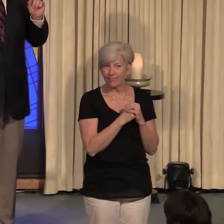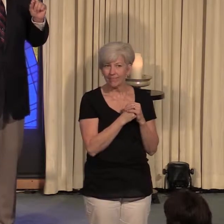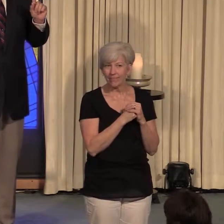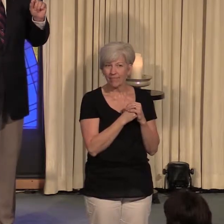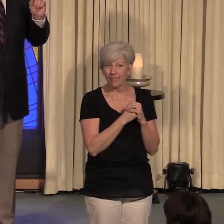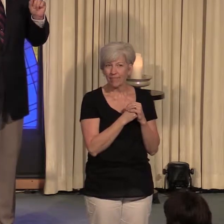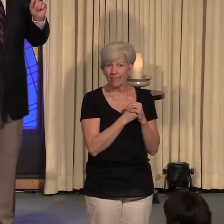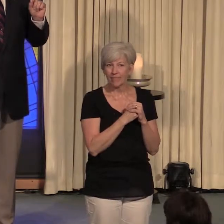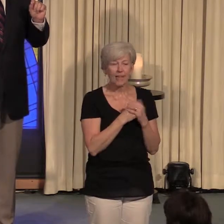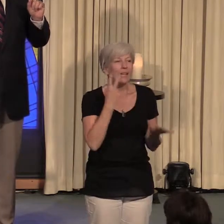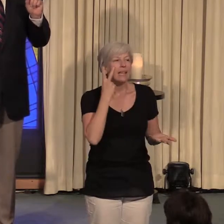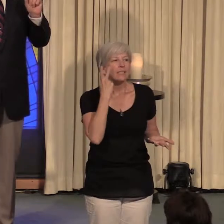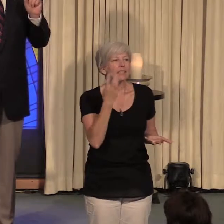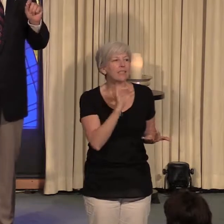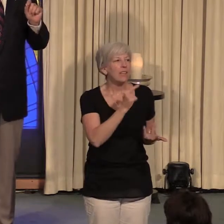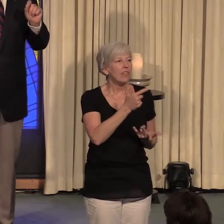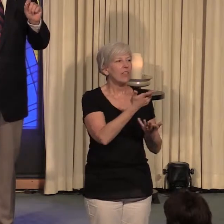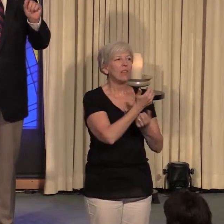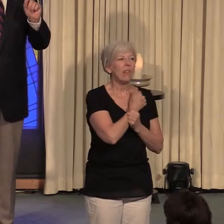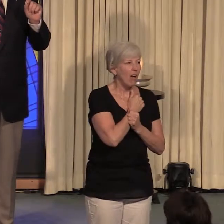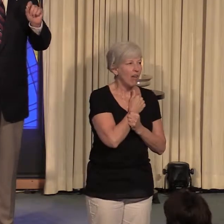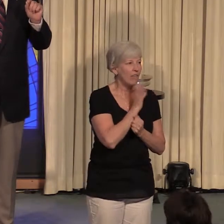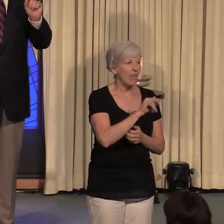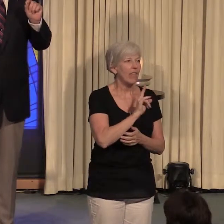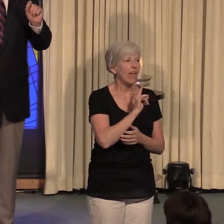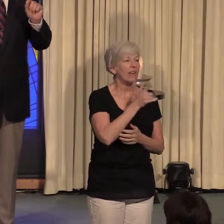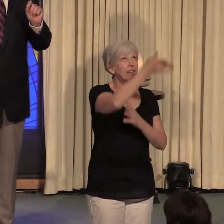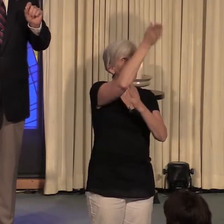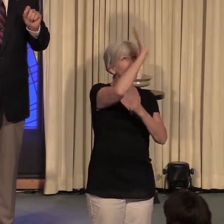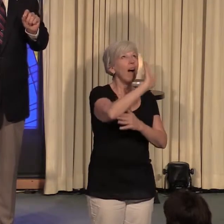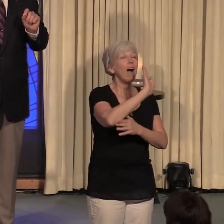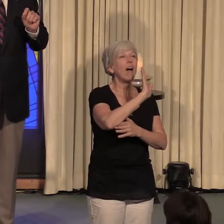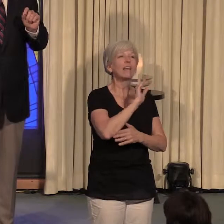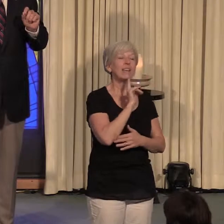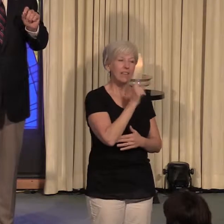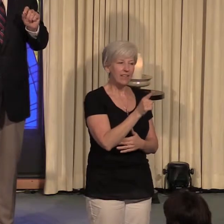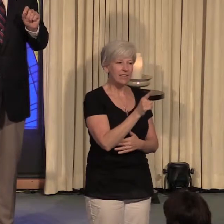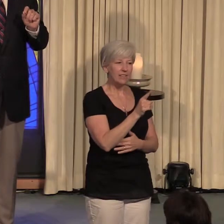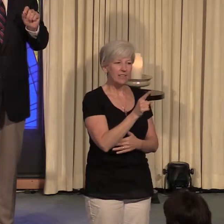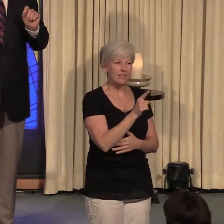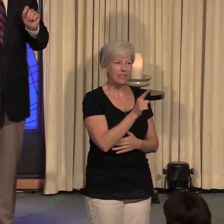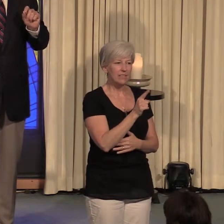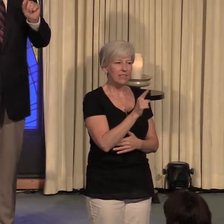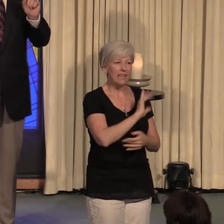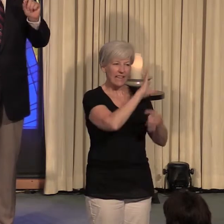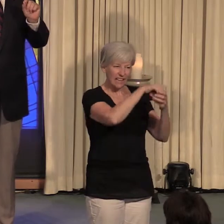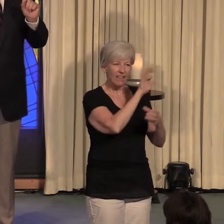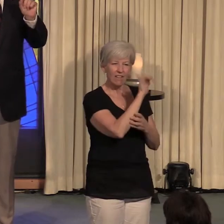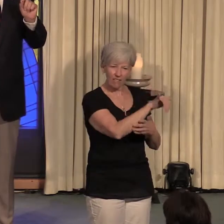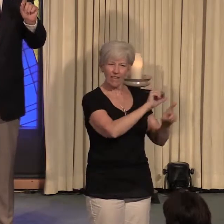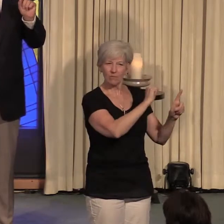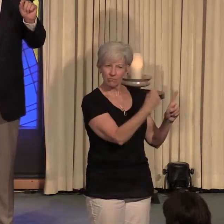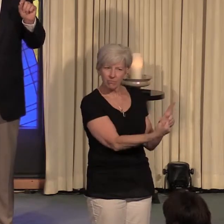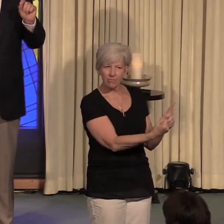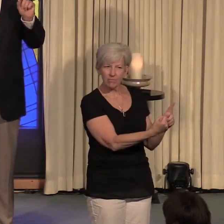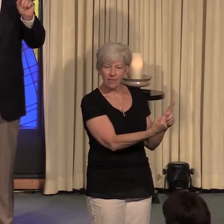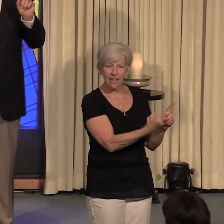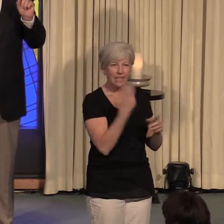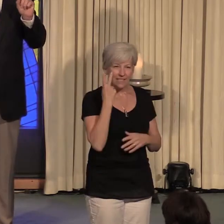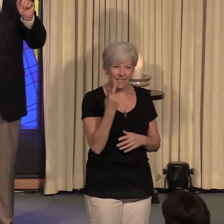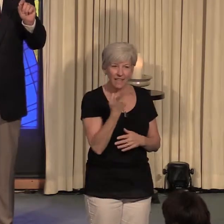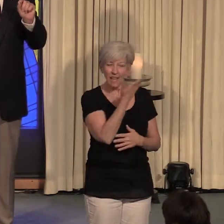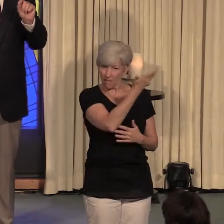See the love that God is somewhere in that circumstance. See that they really truly